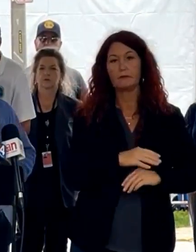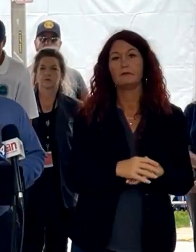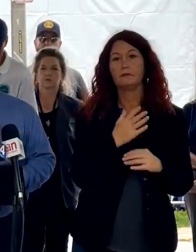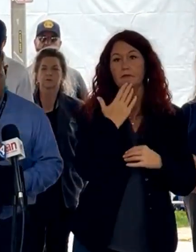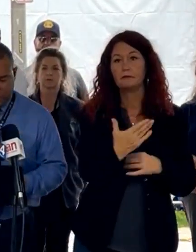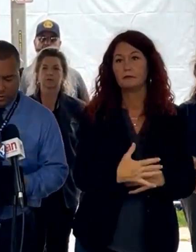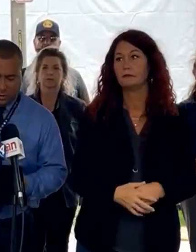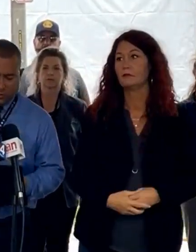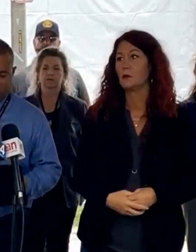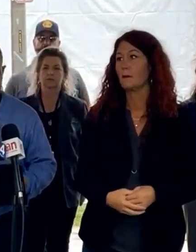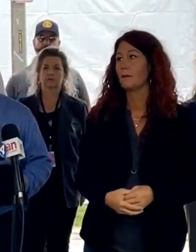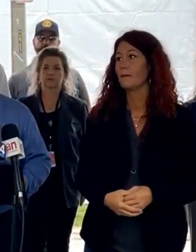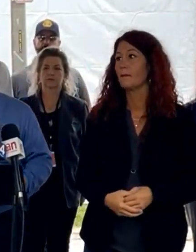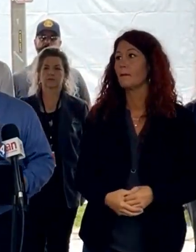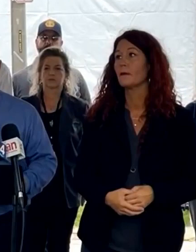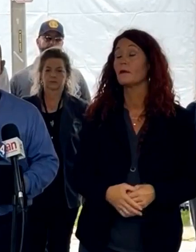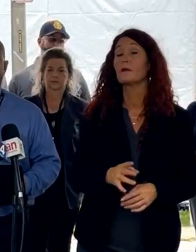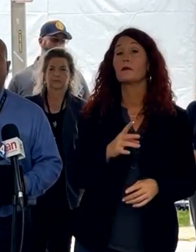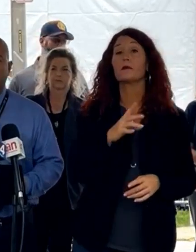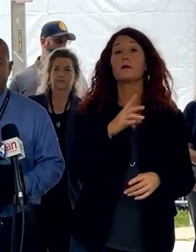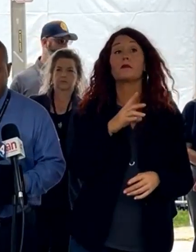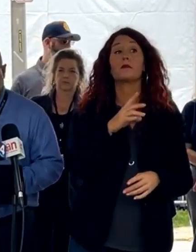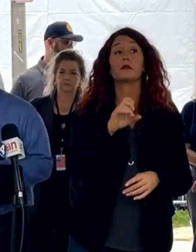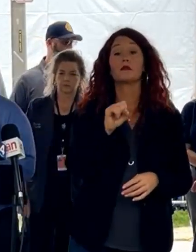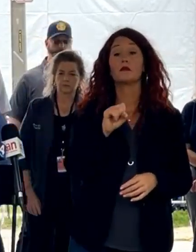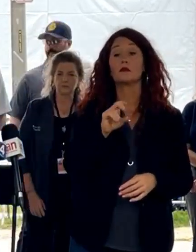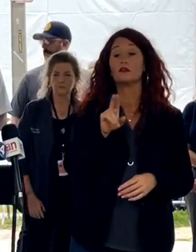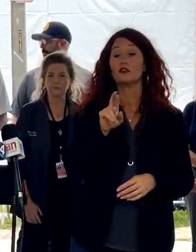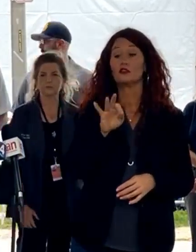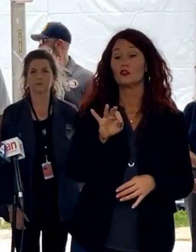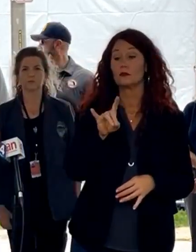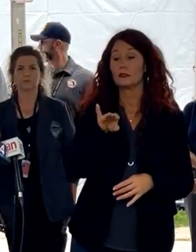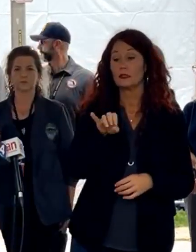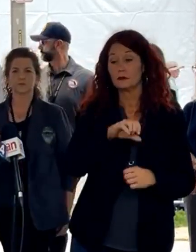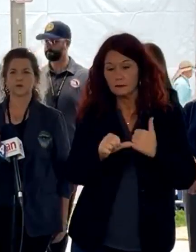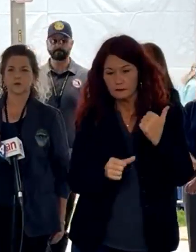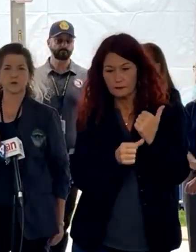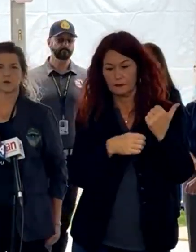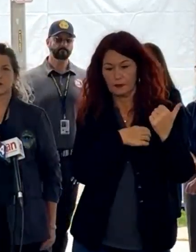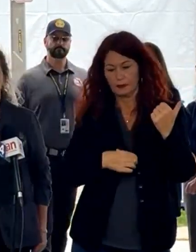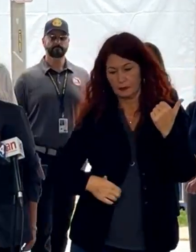Thank you, Mr. Mayor. Surfside Vice Mayor Tina Paul.